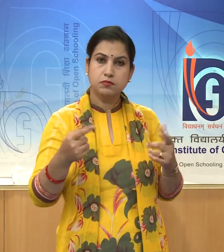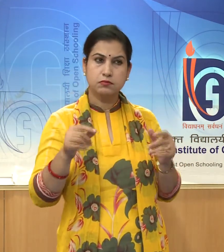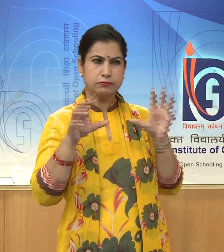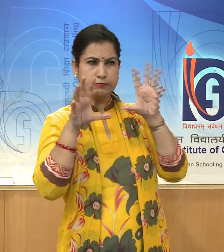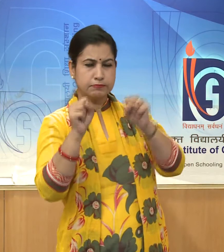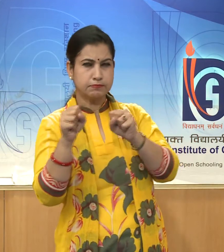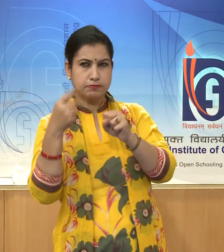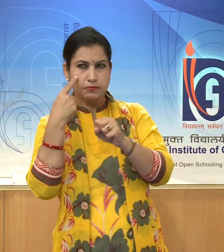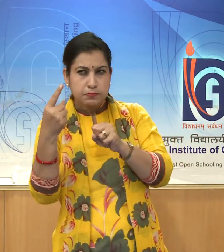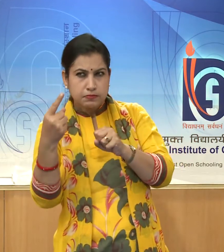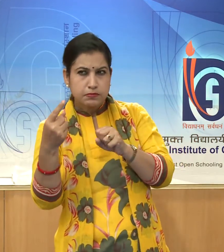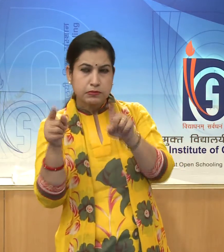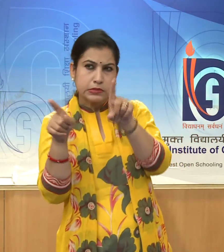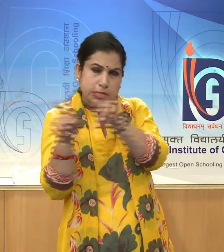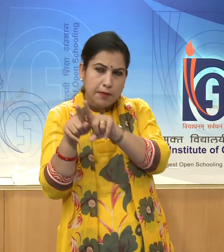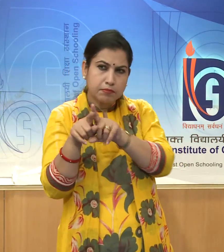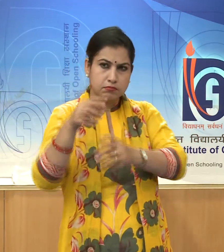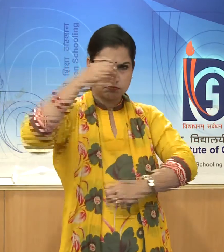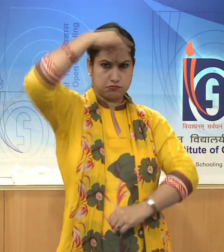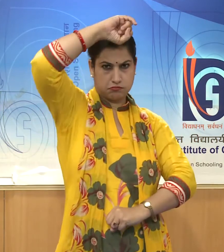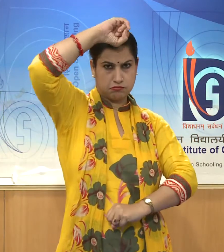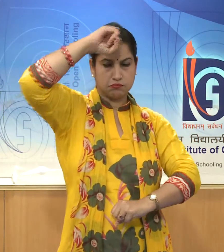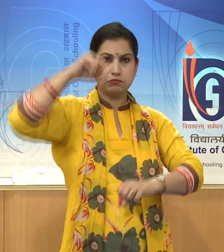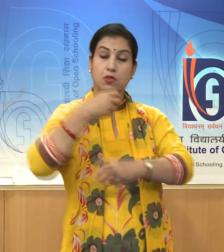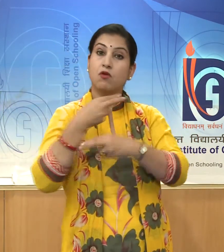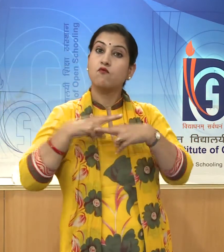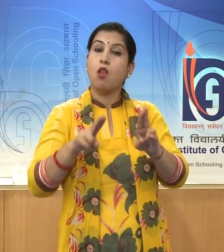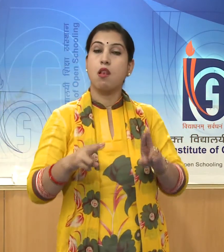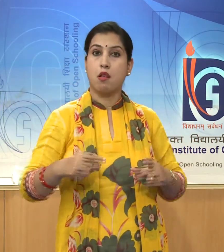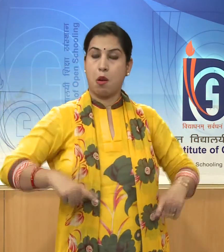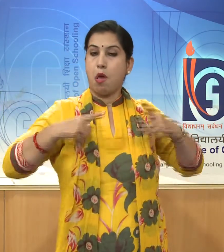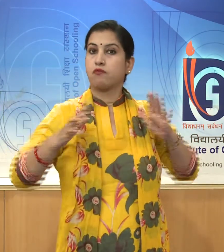gesture or a pose full of life.